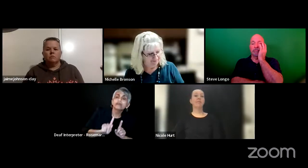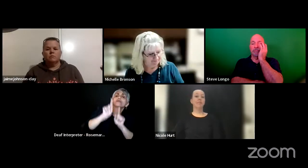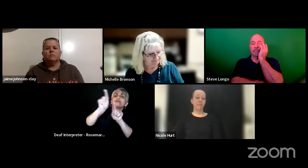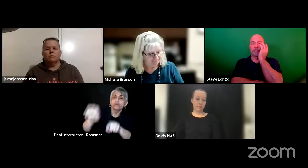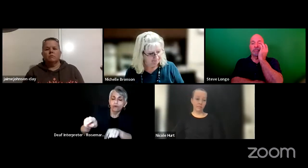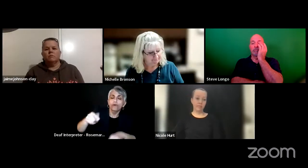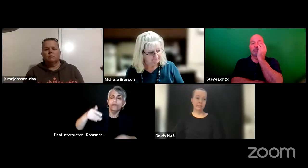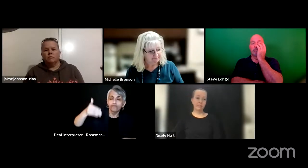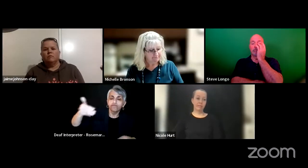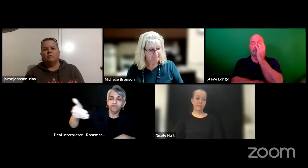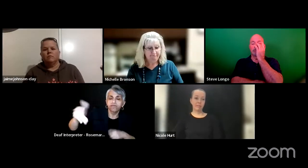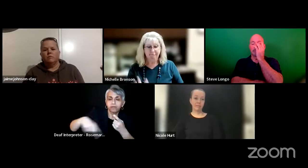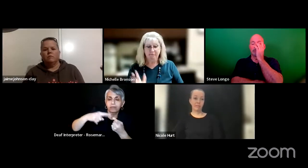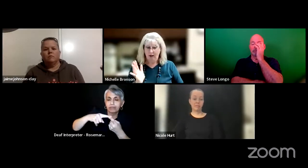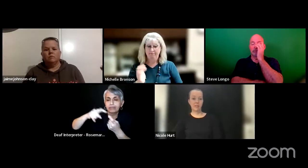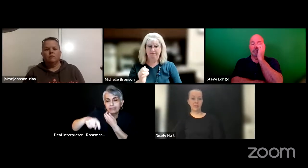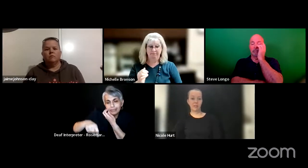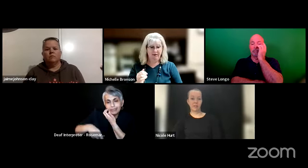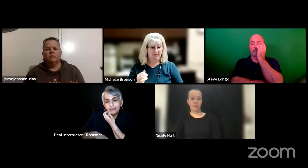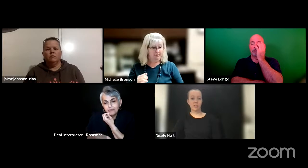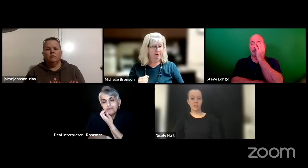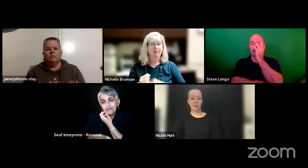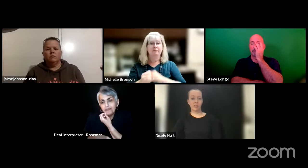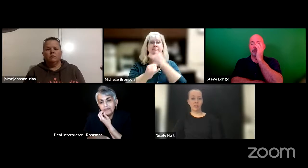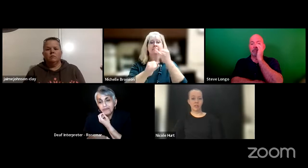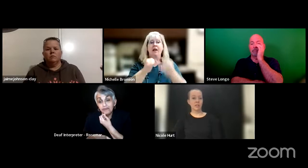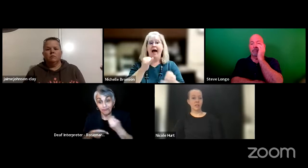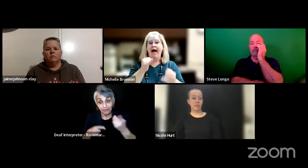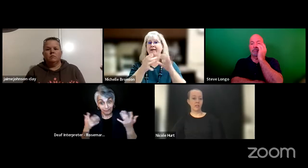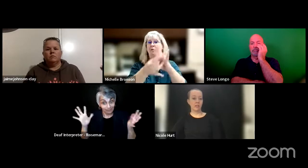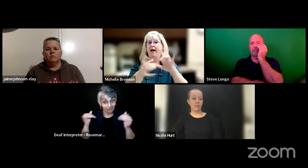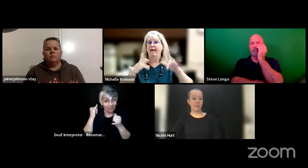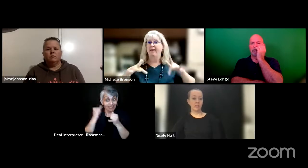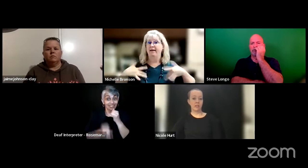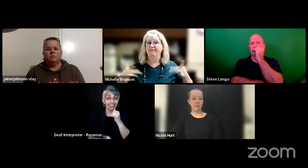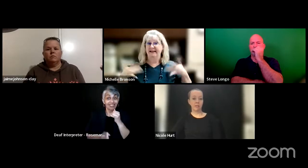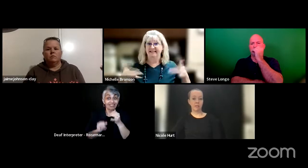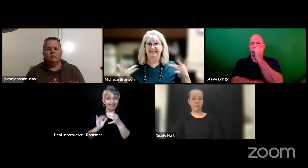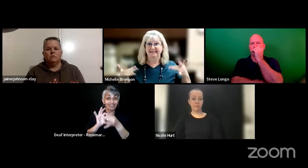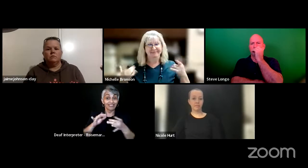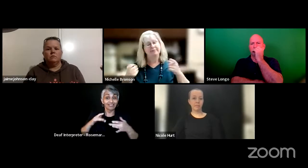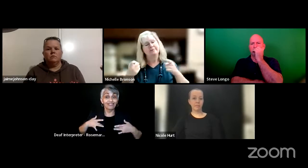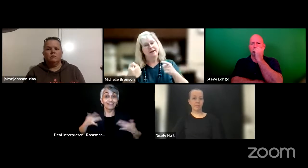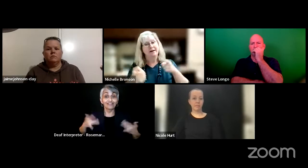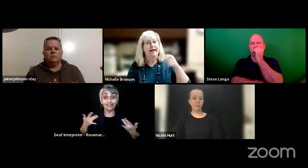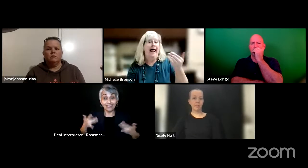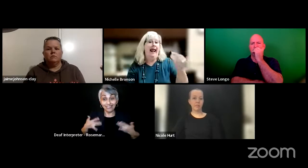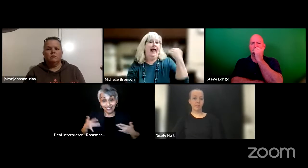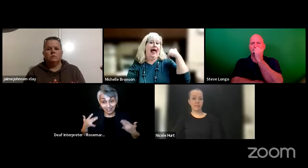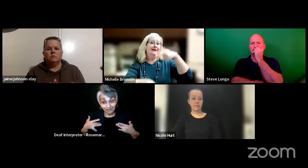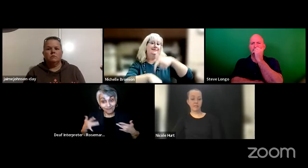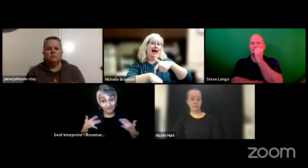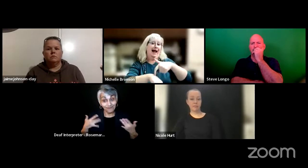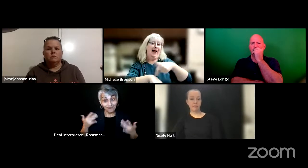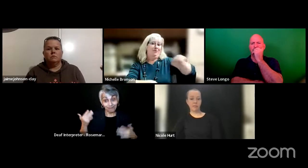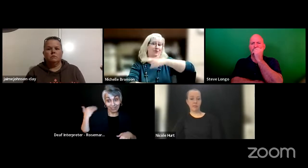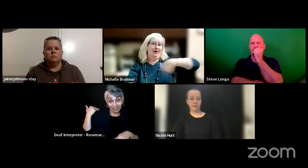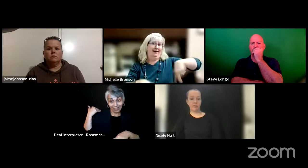with the option to travel to the South Valley as needed. Lastly, related to events.